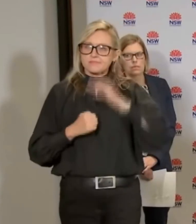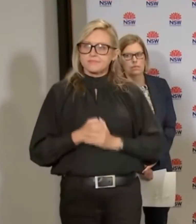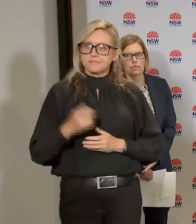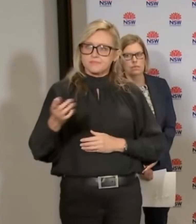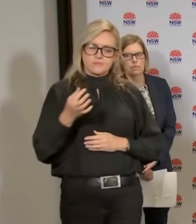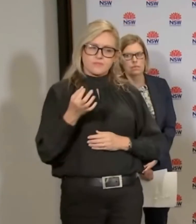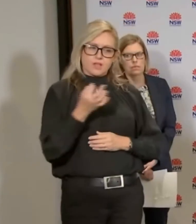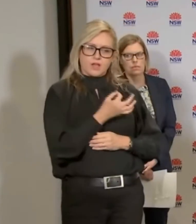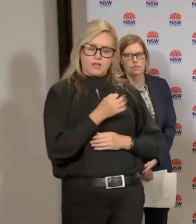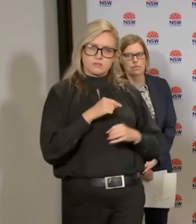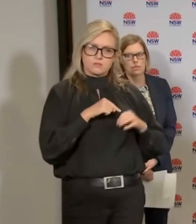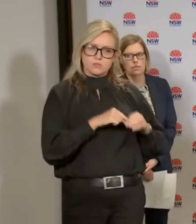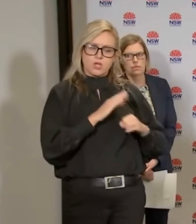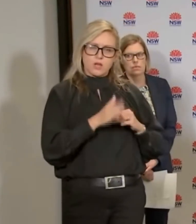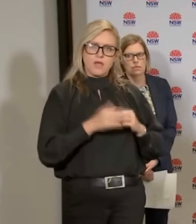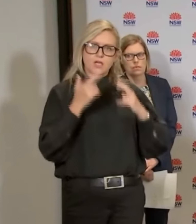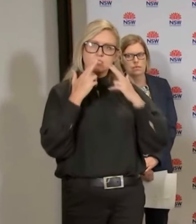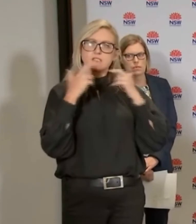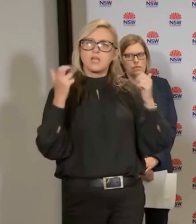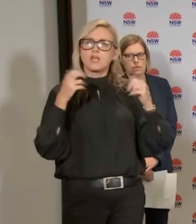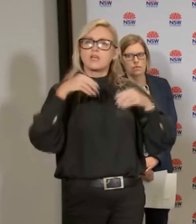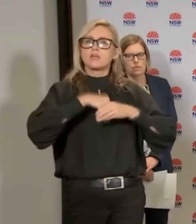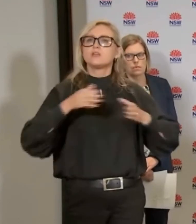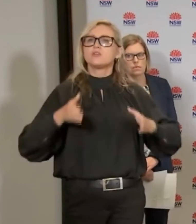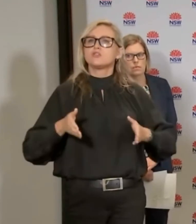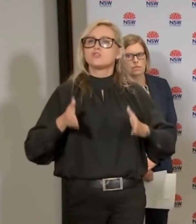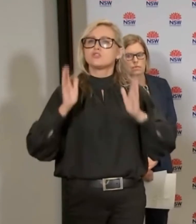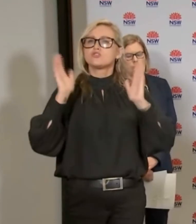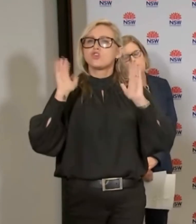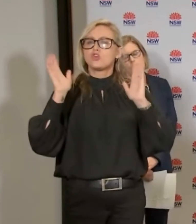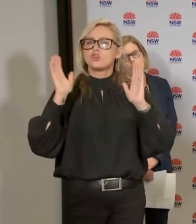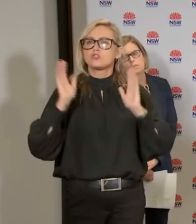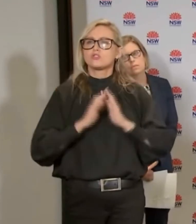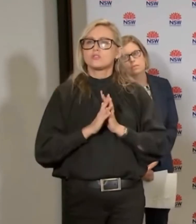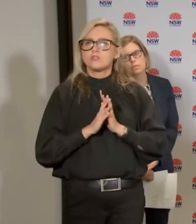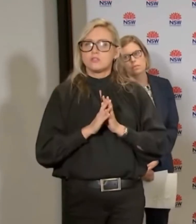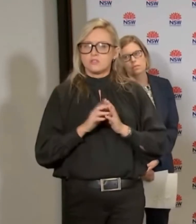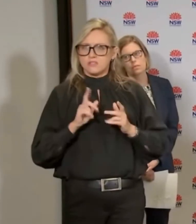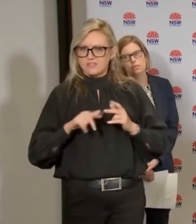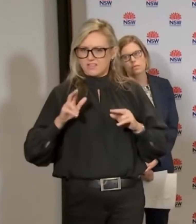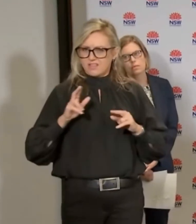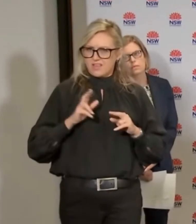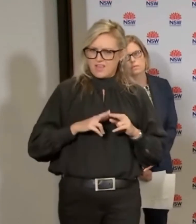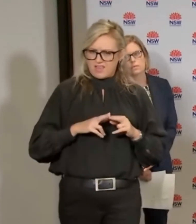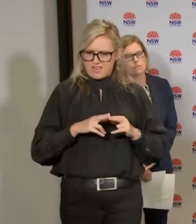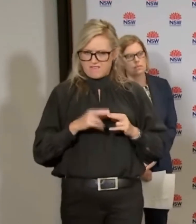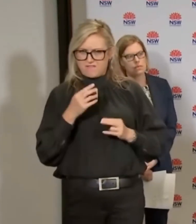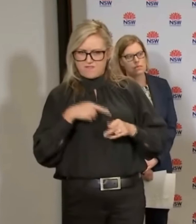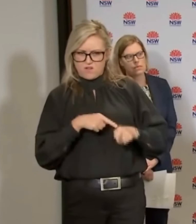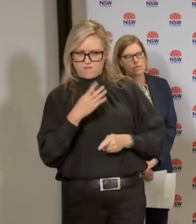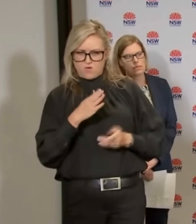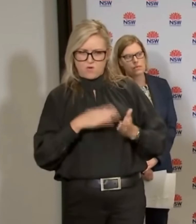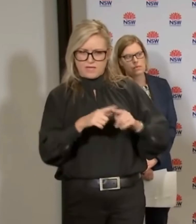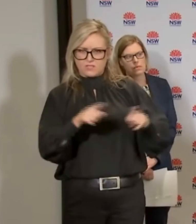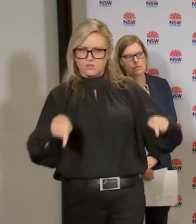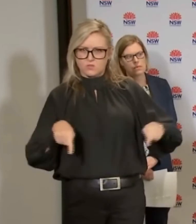square metre church can have 200 parishioners for a service, but if they want to sing a hymn, they have to kick 100 parishioners out. Well, that's up